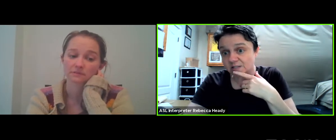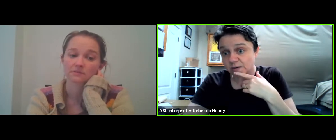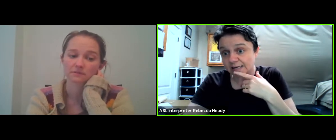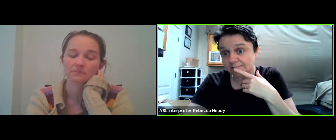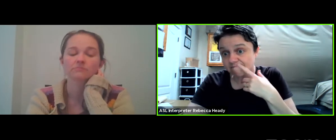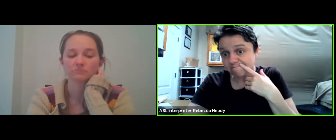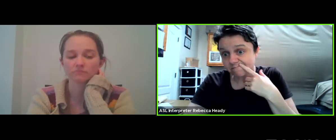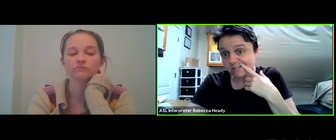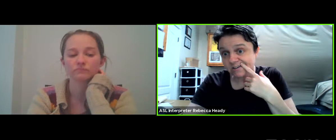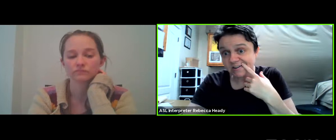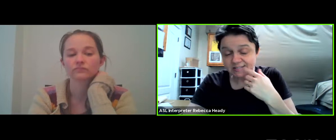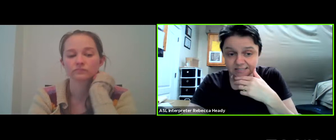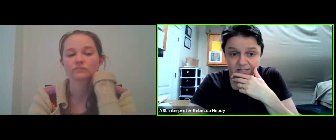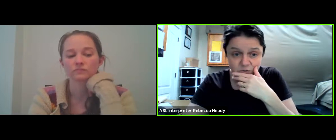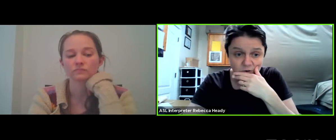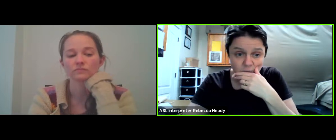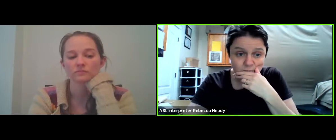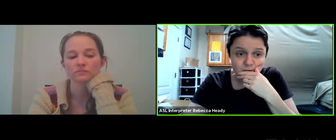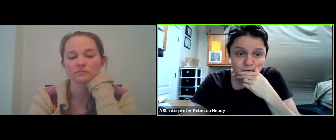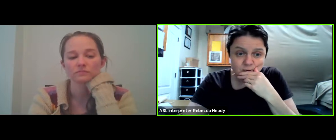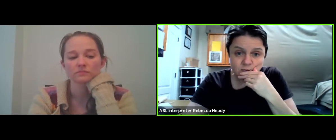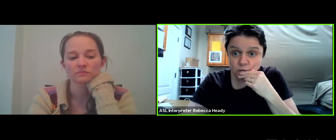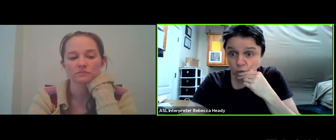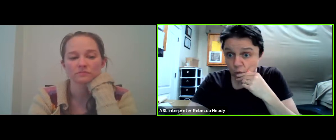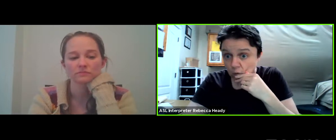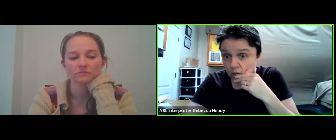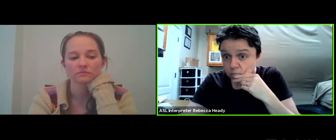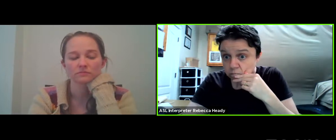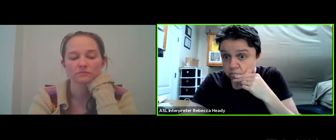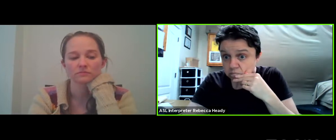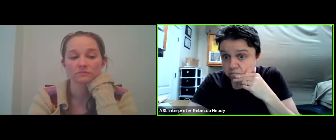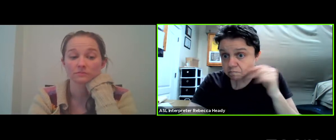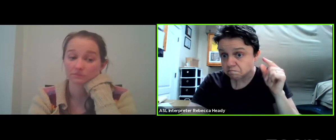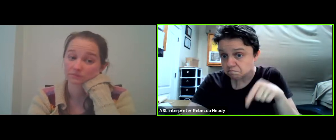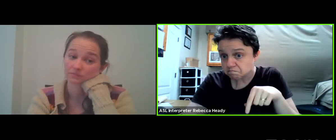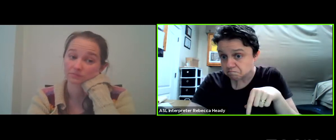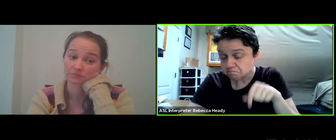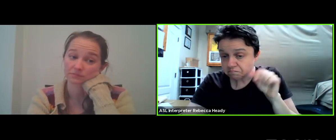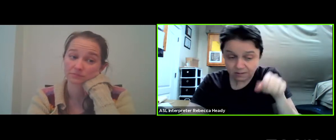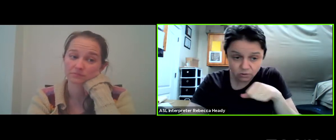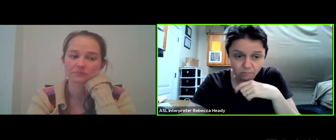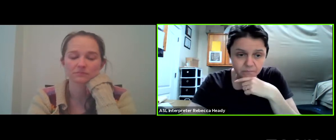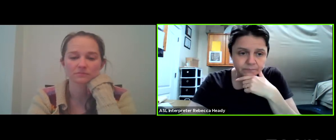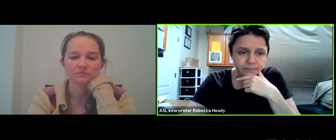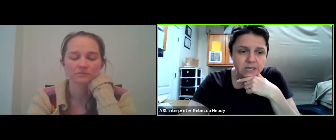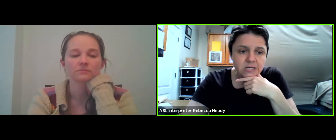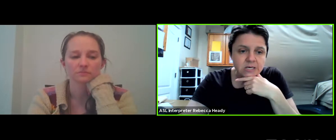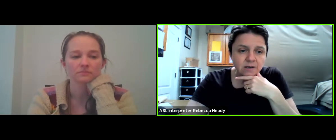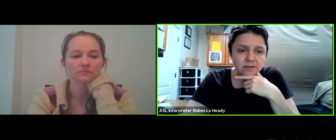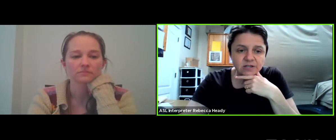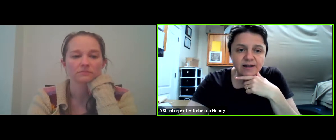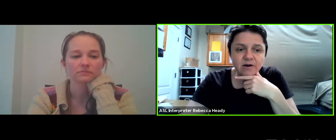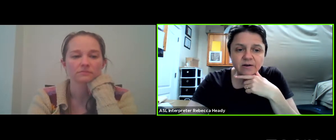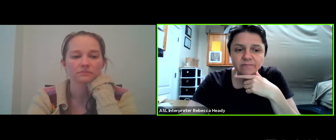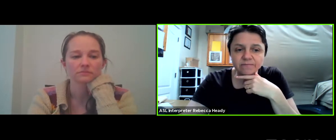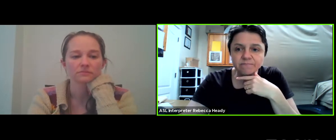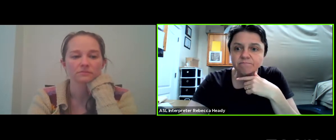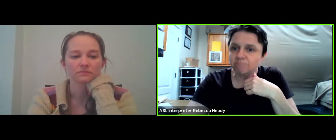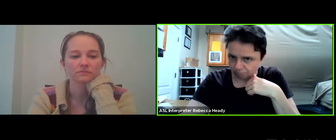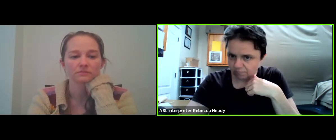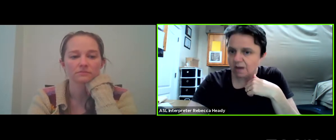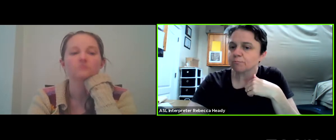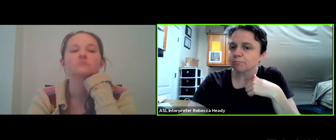you're curious, right? Curious, yes or no? You going? Yes or no? A